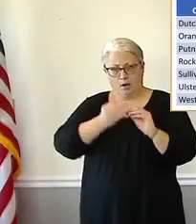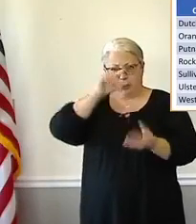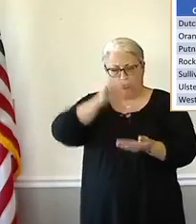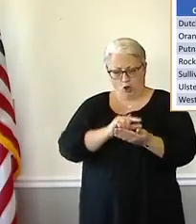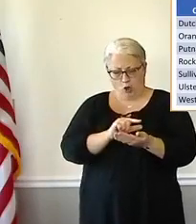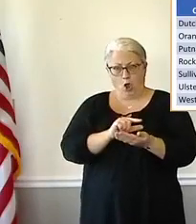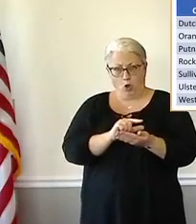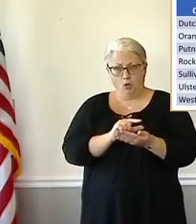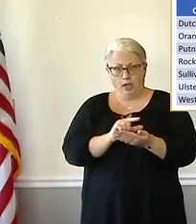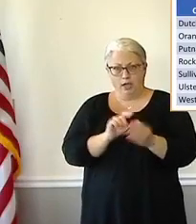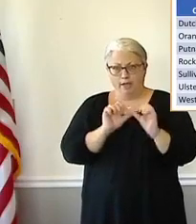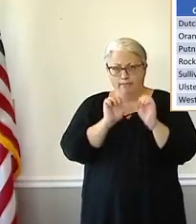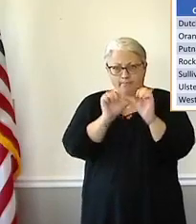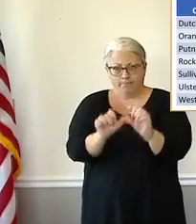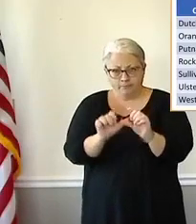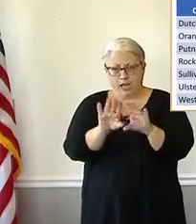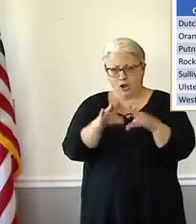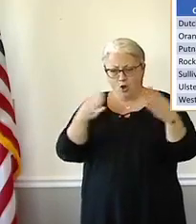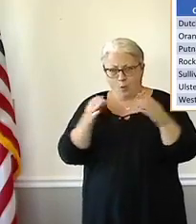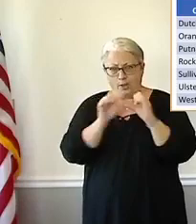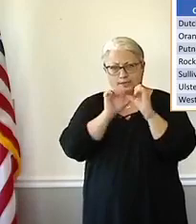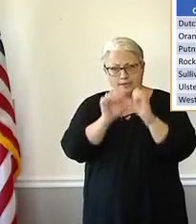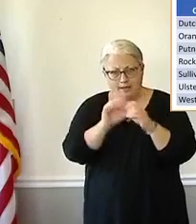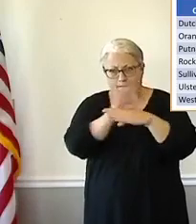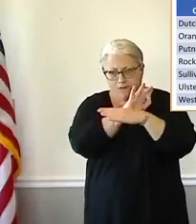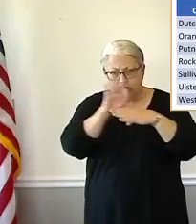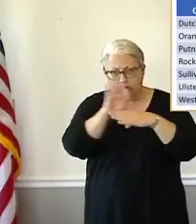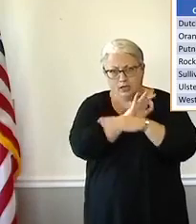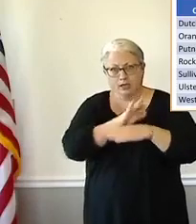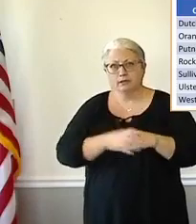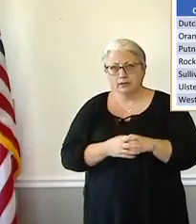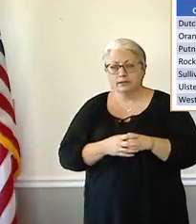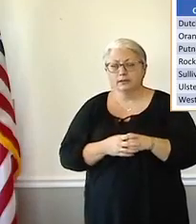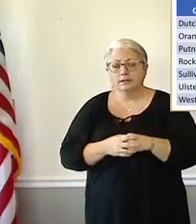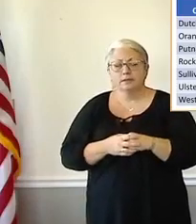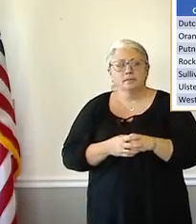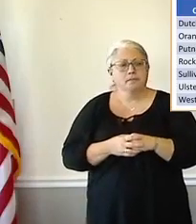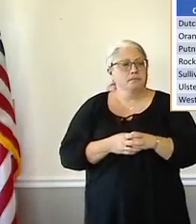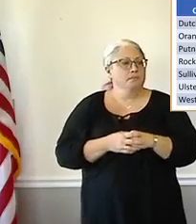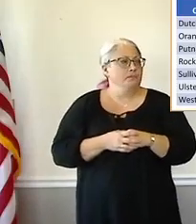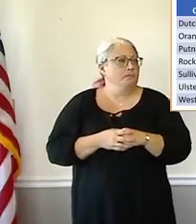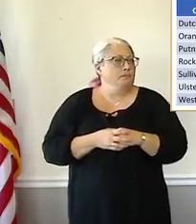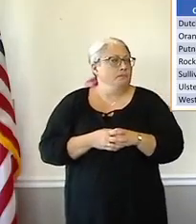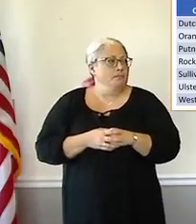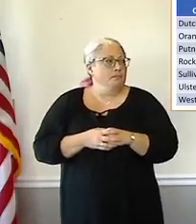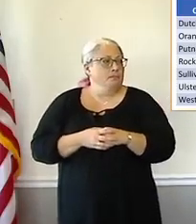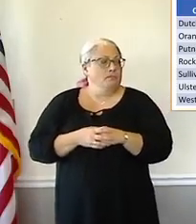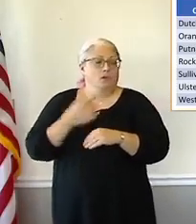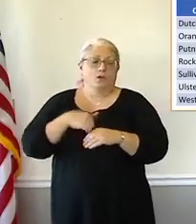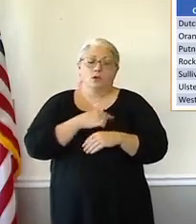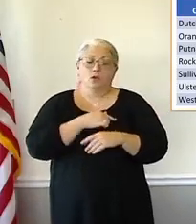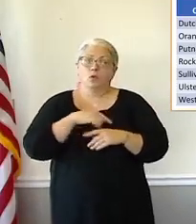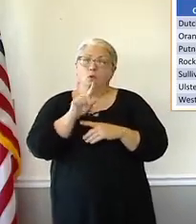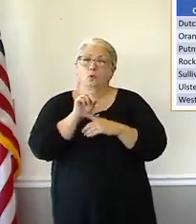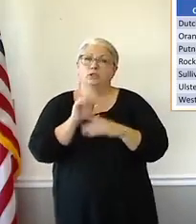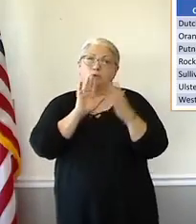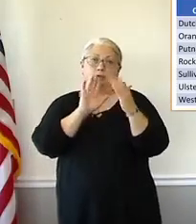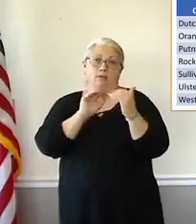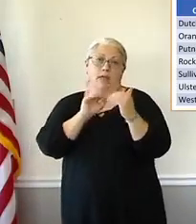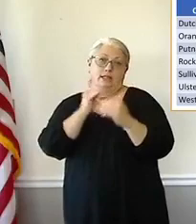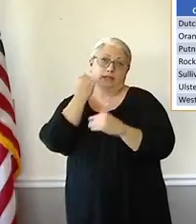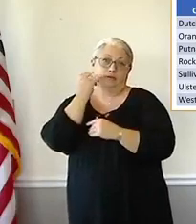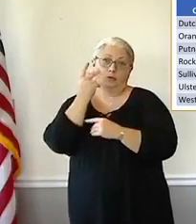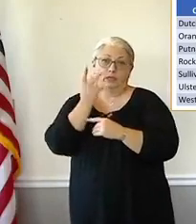function and ultimately complete, in essence, the reopening process. And we certainly expect that if you were to